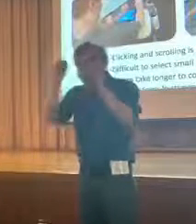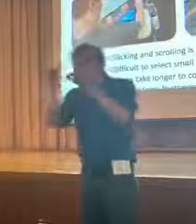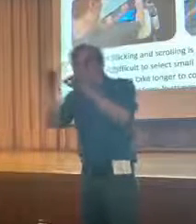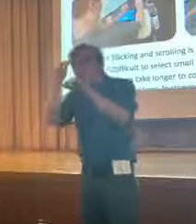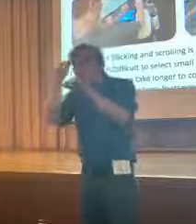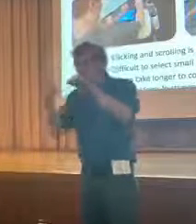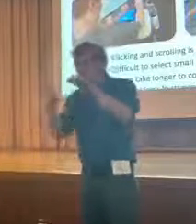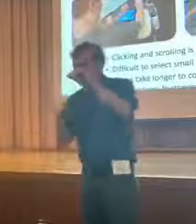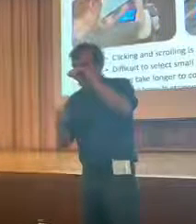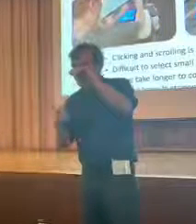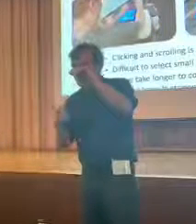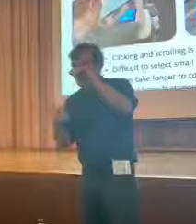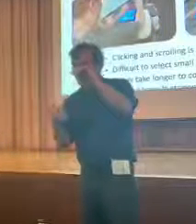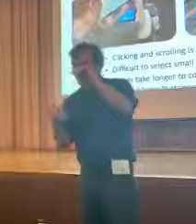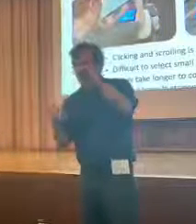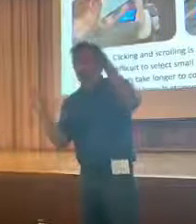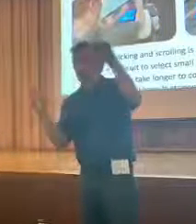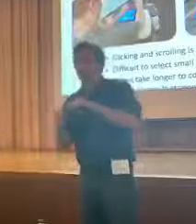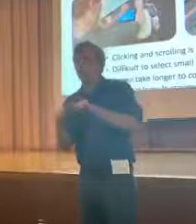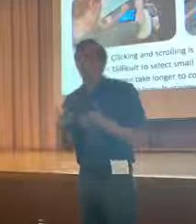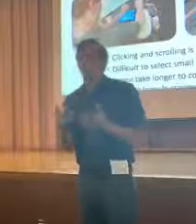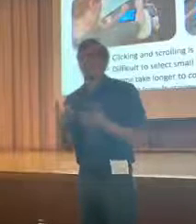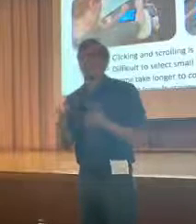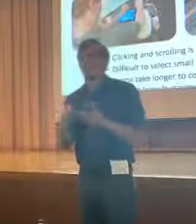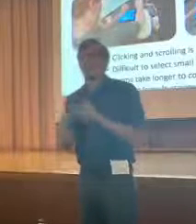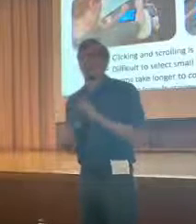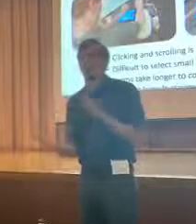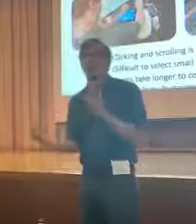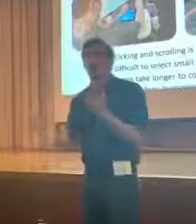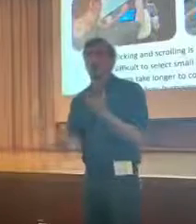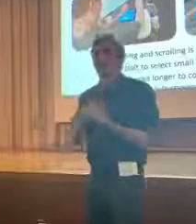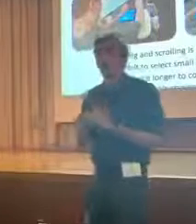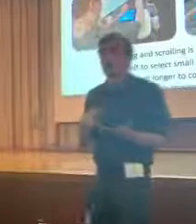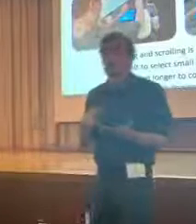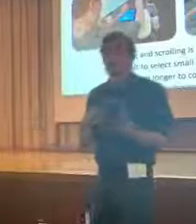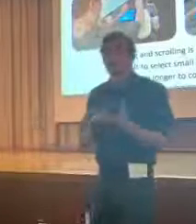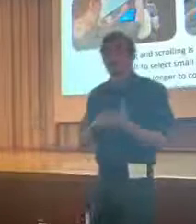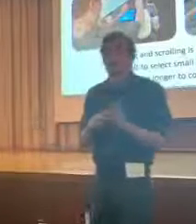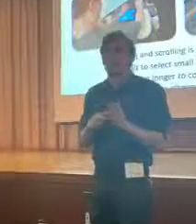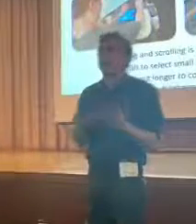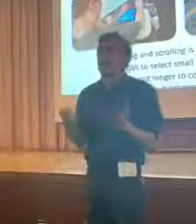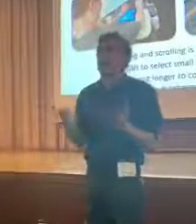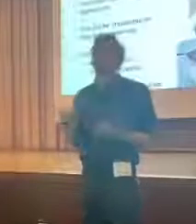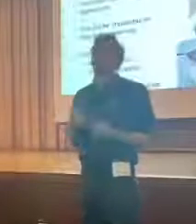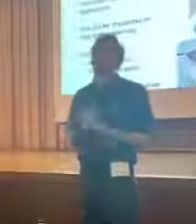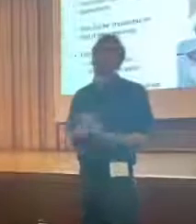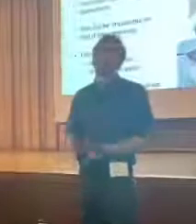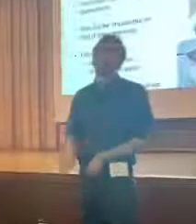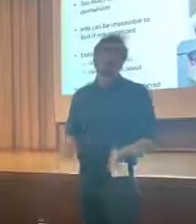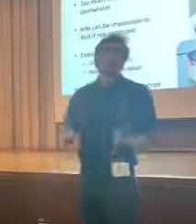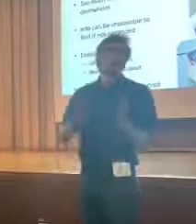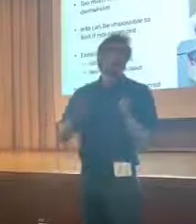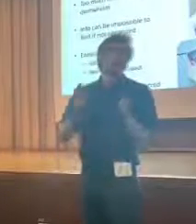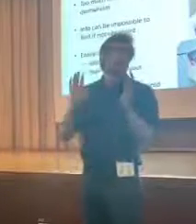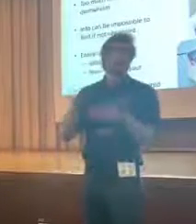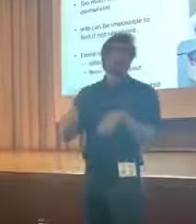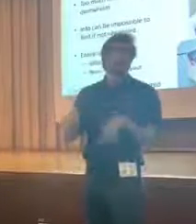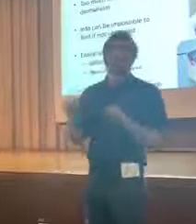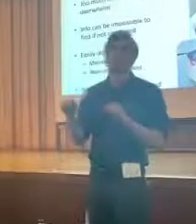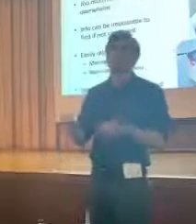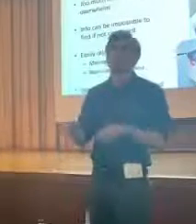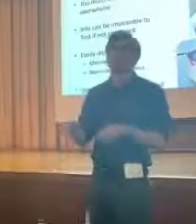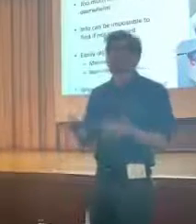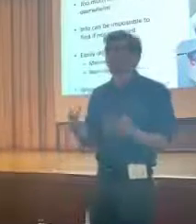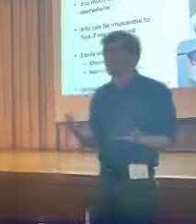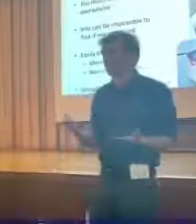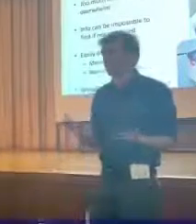one form that times out, you have to start over again, chances are you may not have the energy to do it yet. So when you live